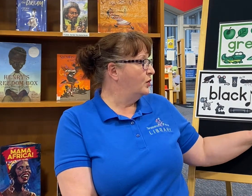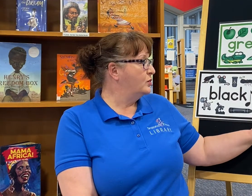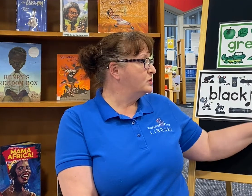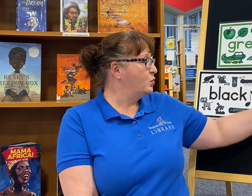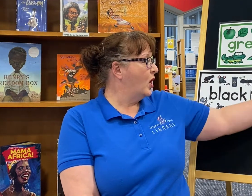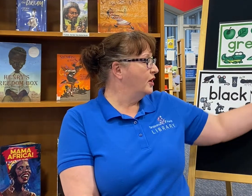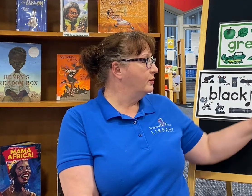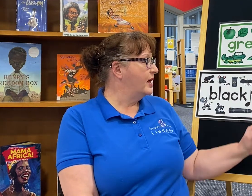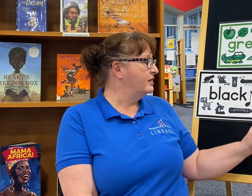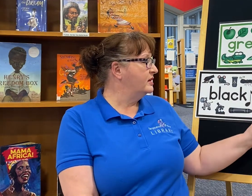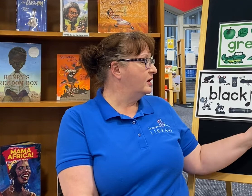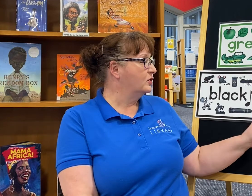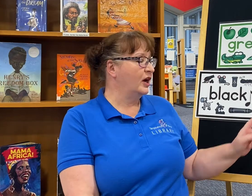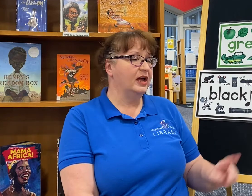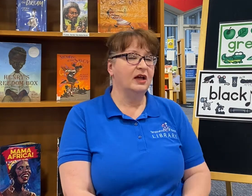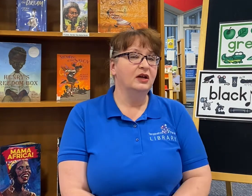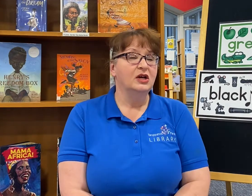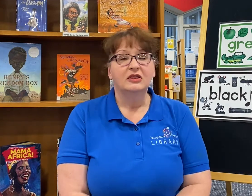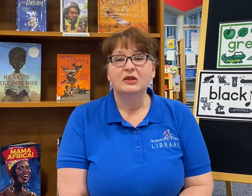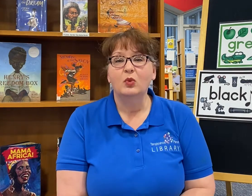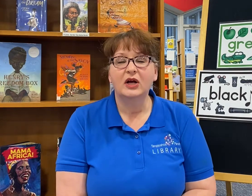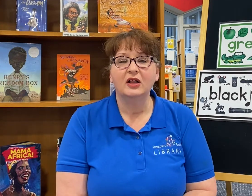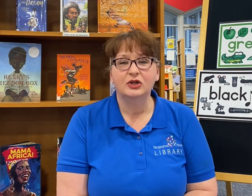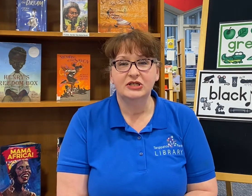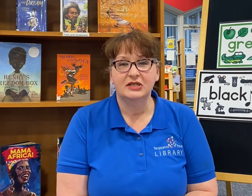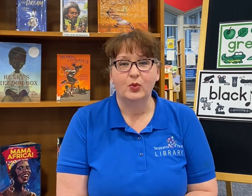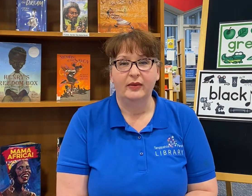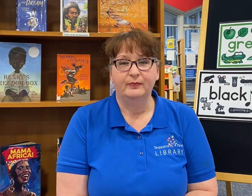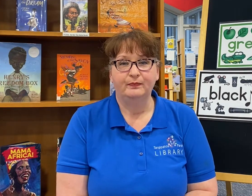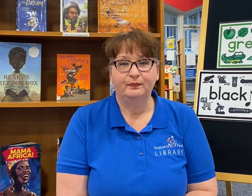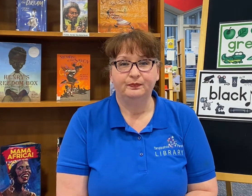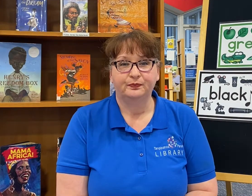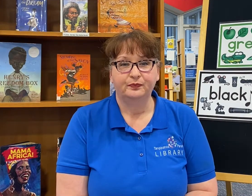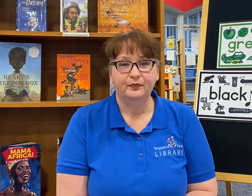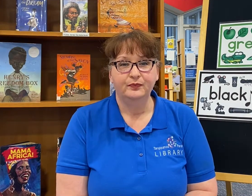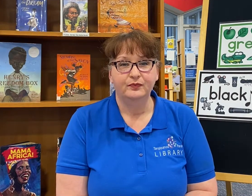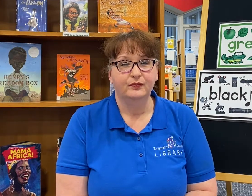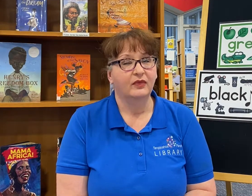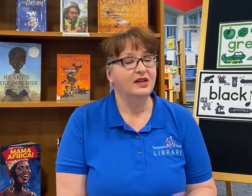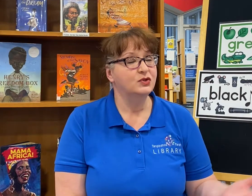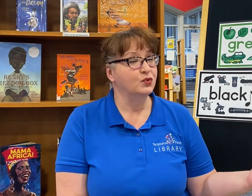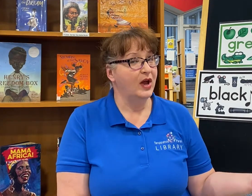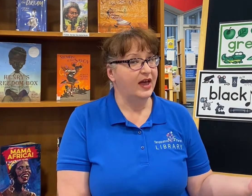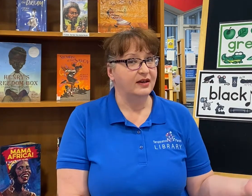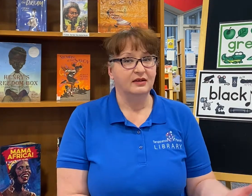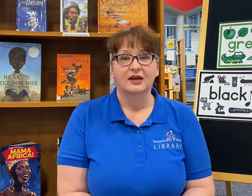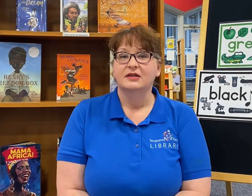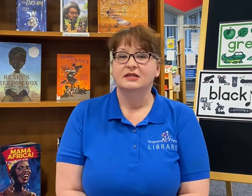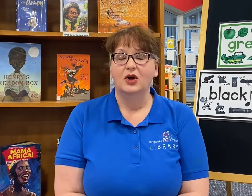rose, watermelon, a crayon. What color is this one? It's red. So